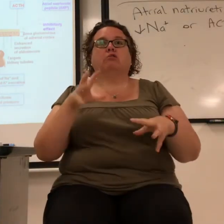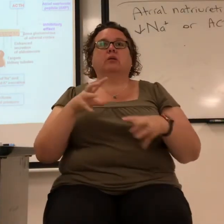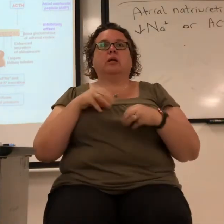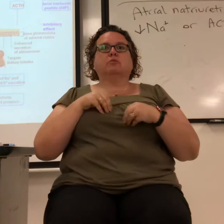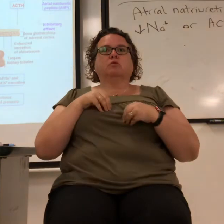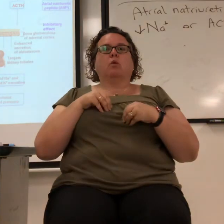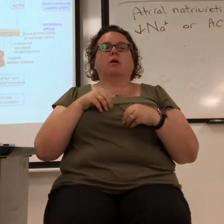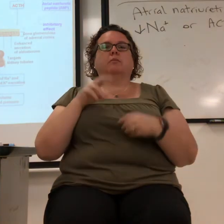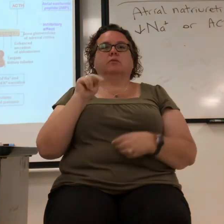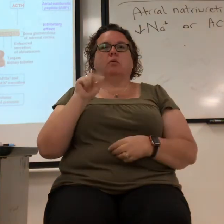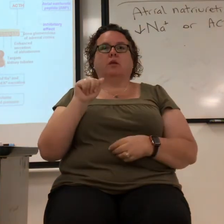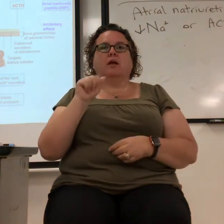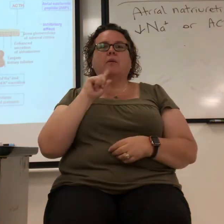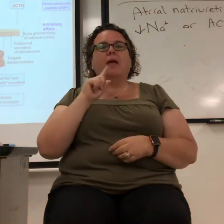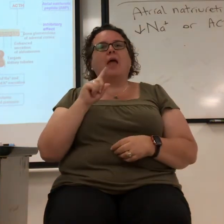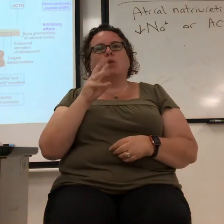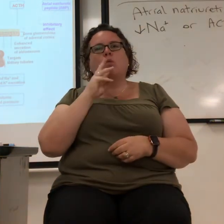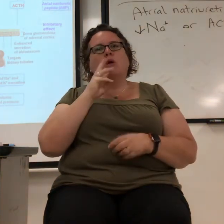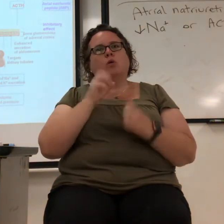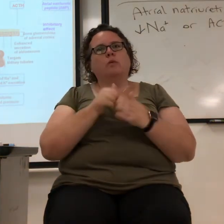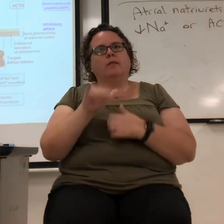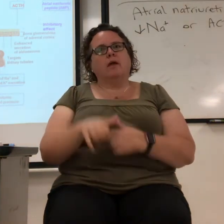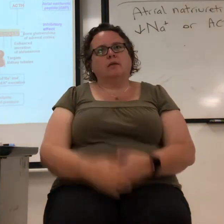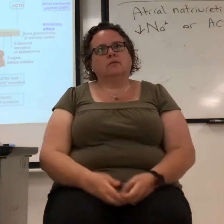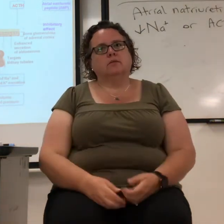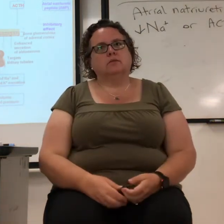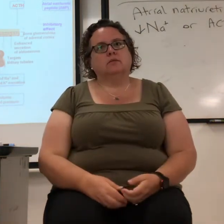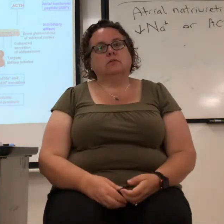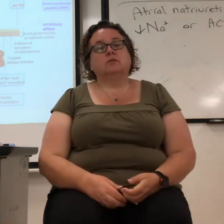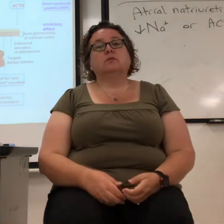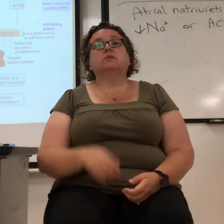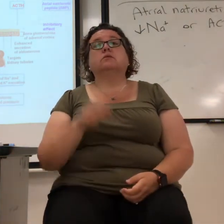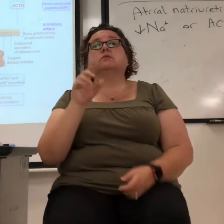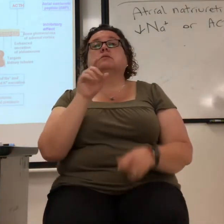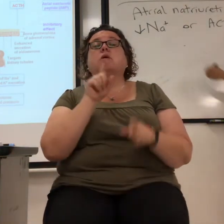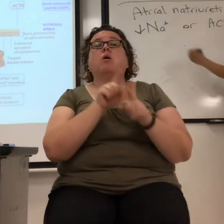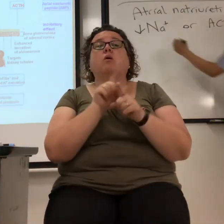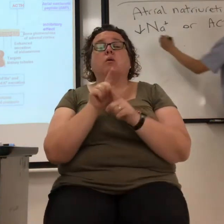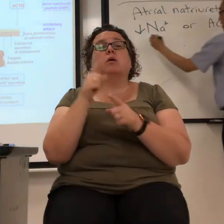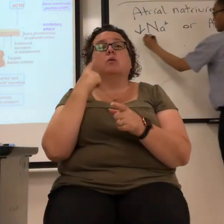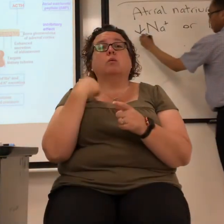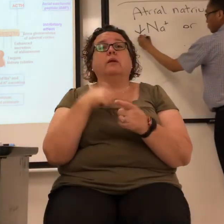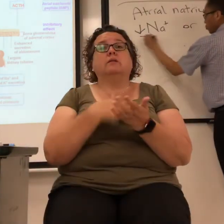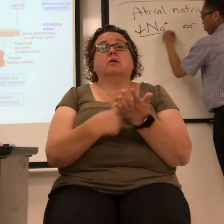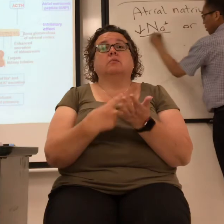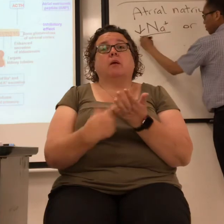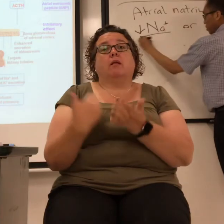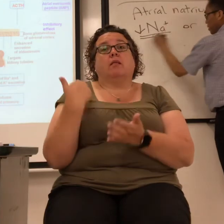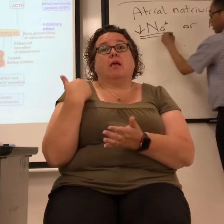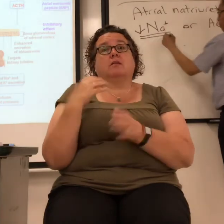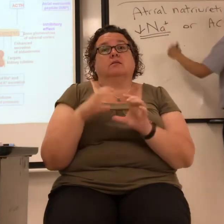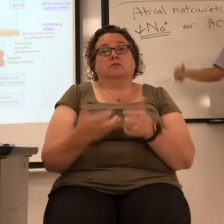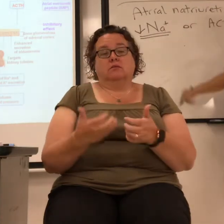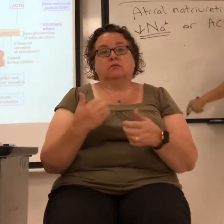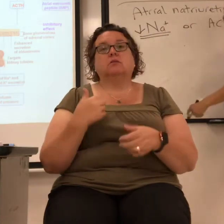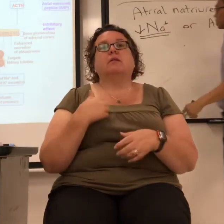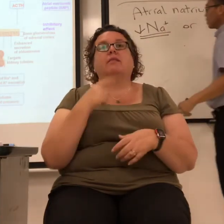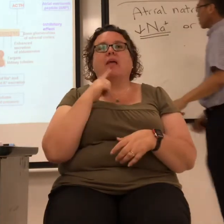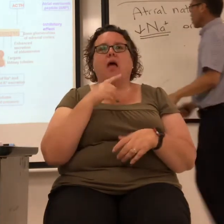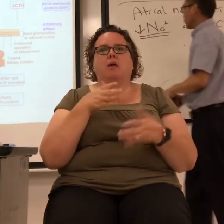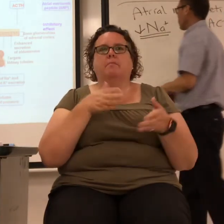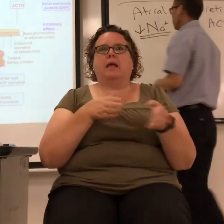take water with it. So, we talked about this last time. This mechanism of triggering the release of a